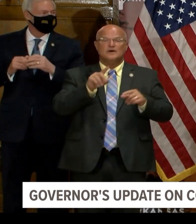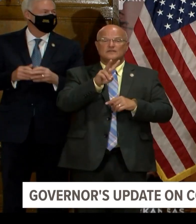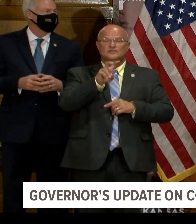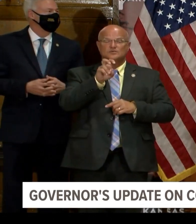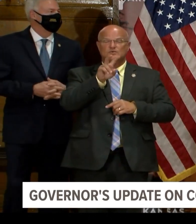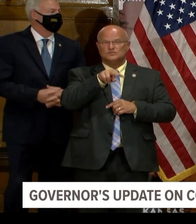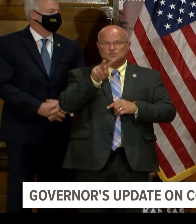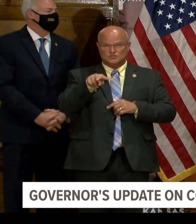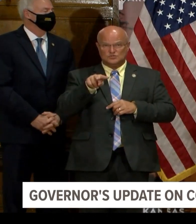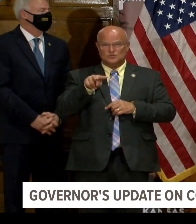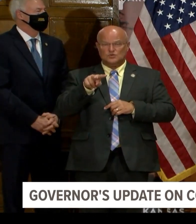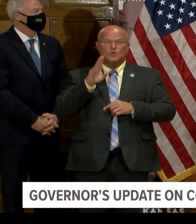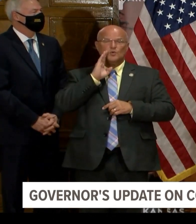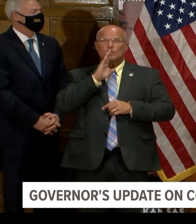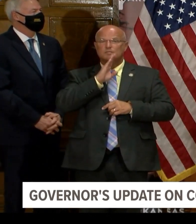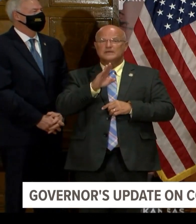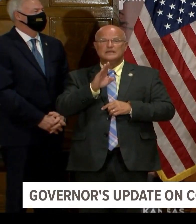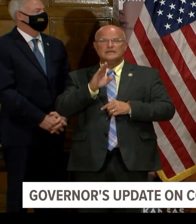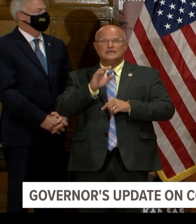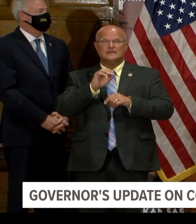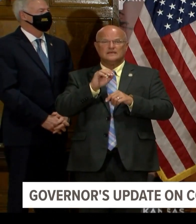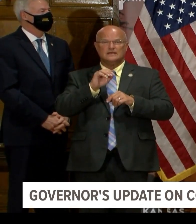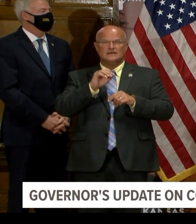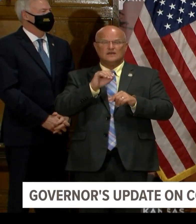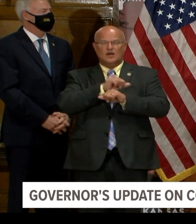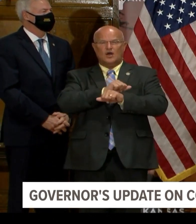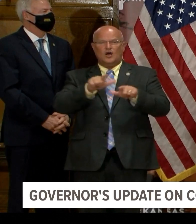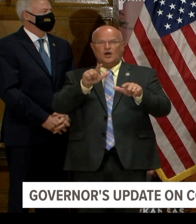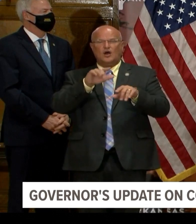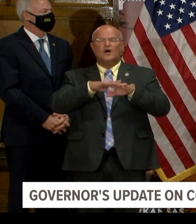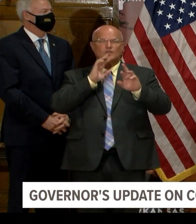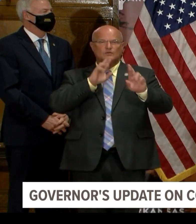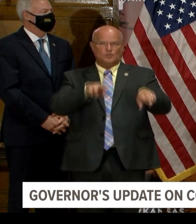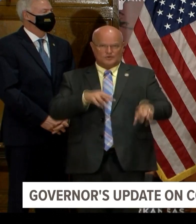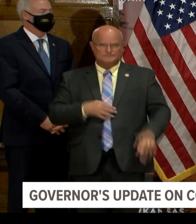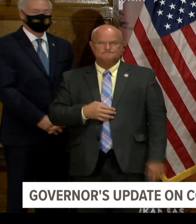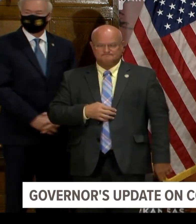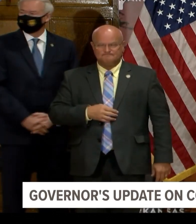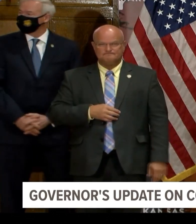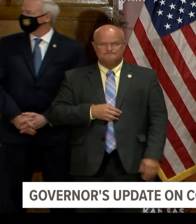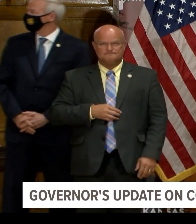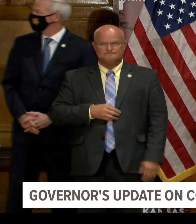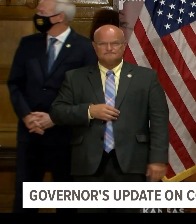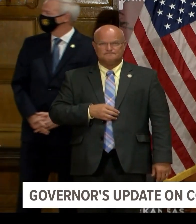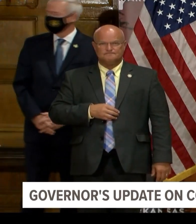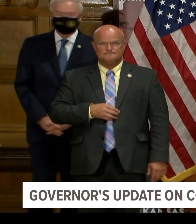220 will be those that are currently listed on the report.